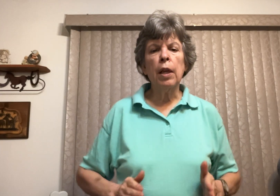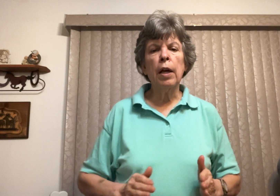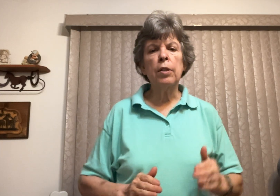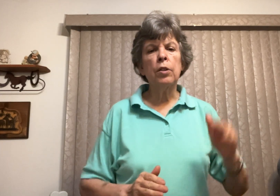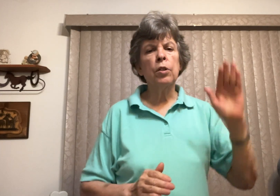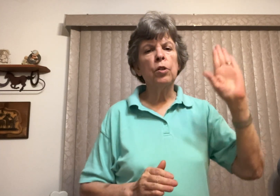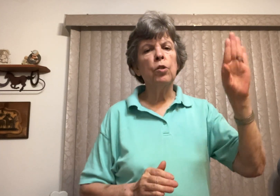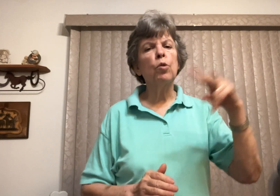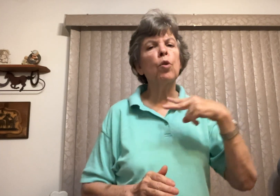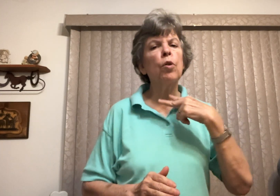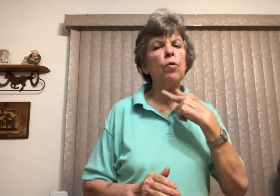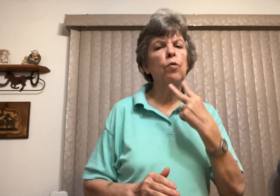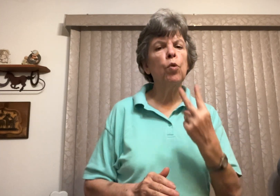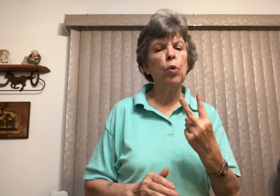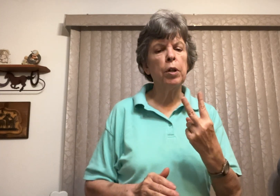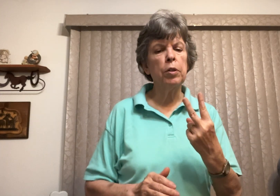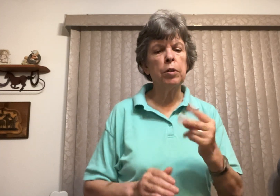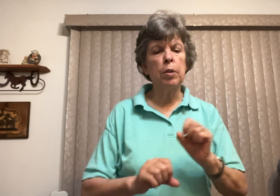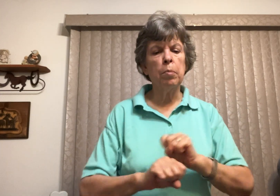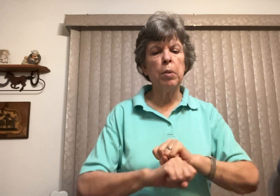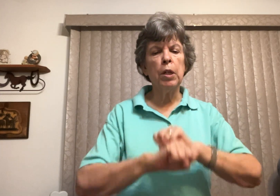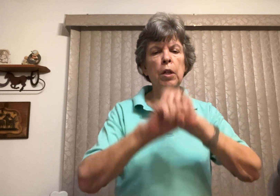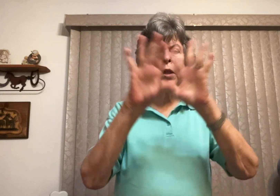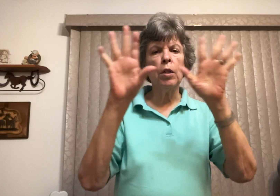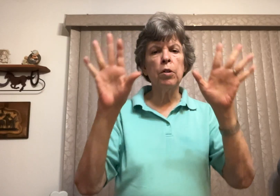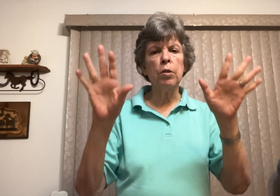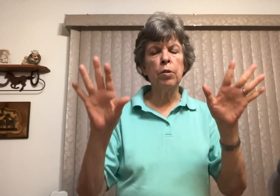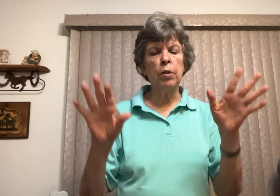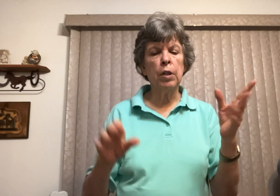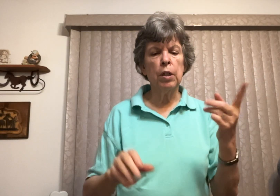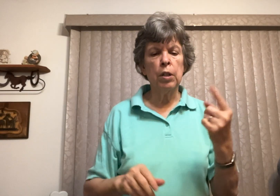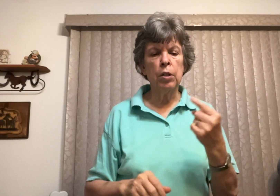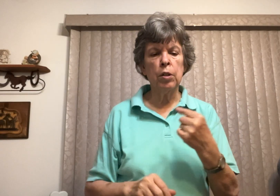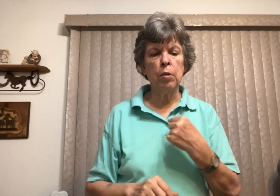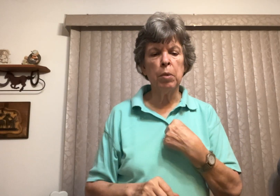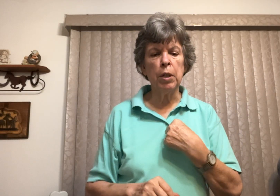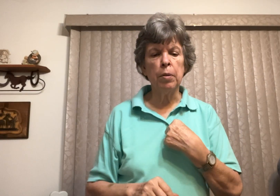Let your voice be clear to me.